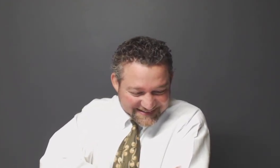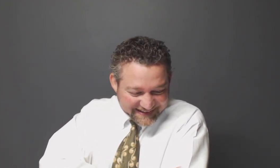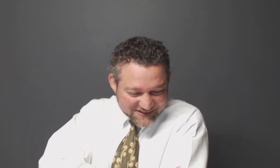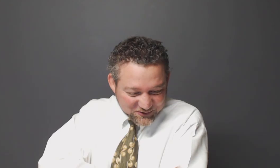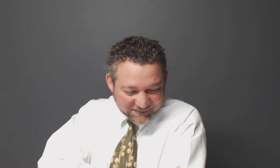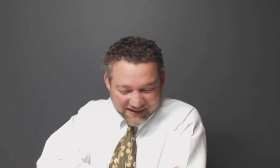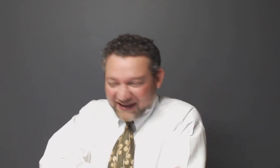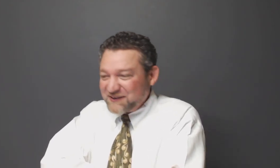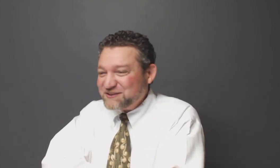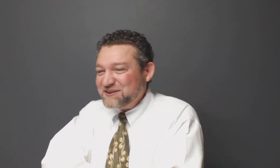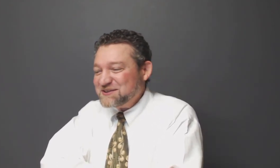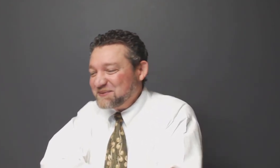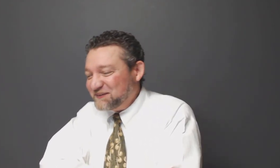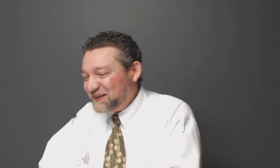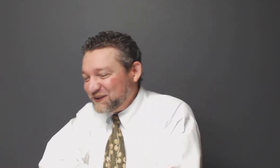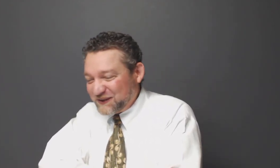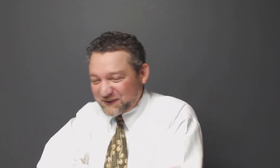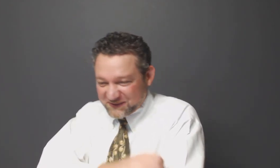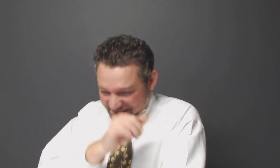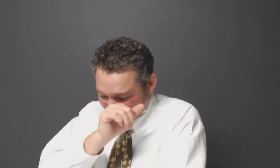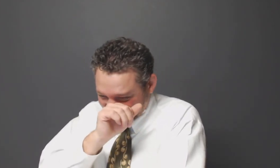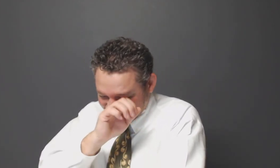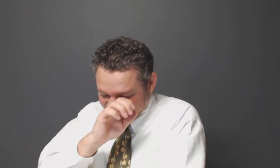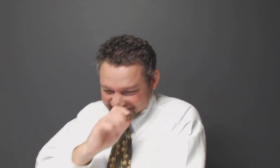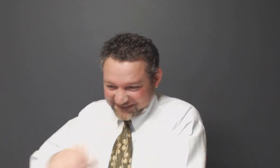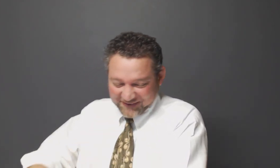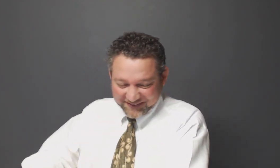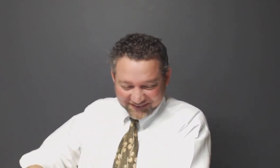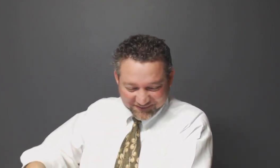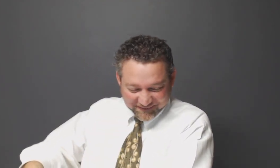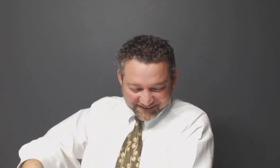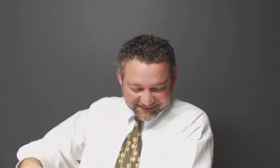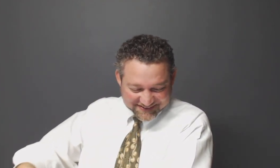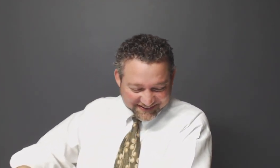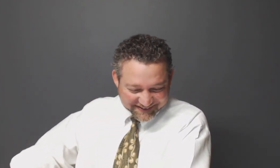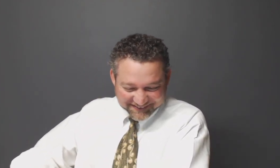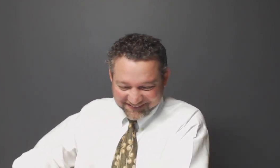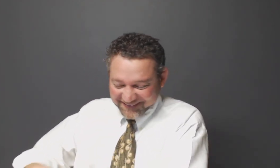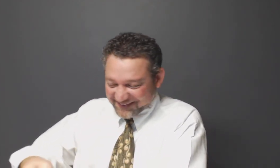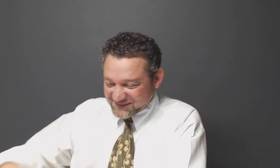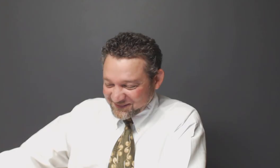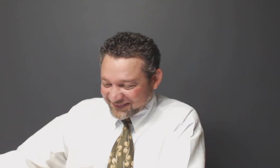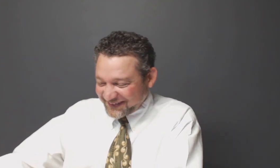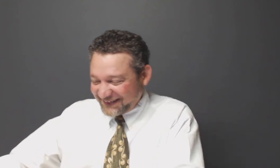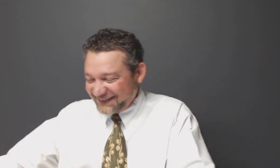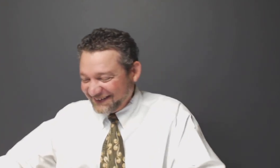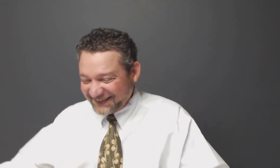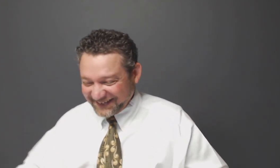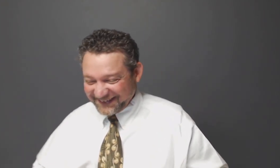19 is good. I'll show you something fun you can do with chapter 19. I said I'm not going to do it, but I get excited looking at it.